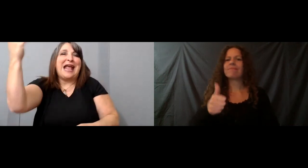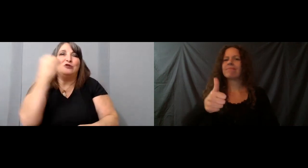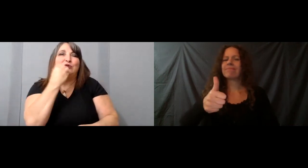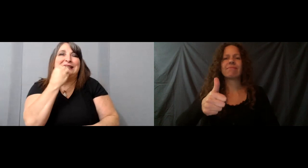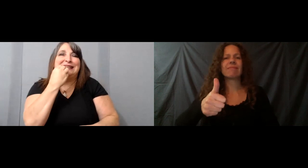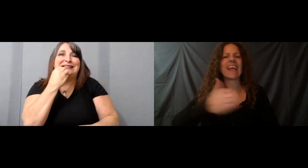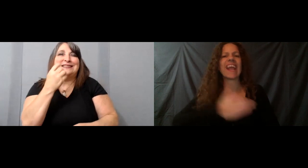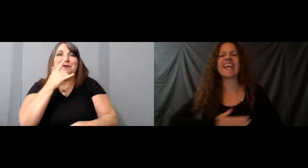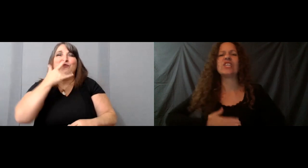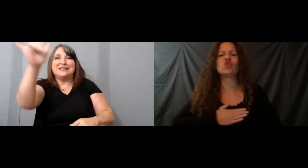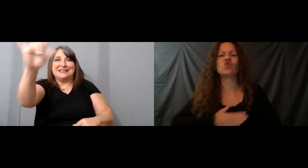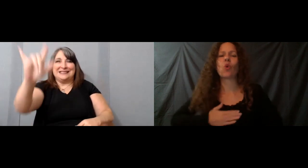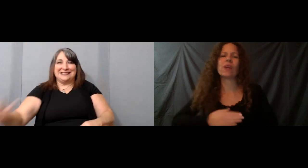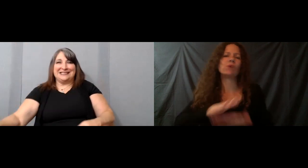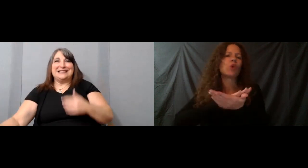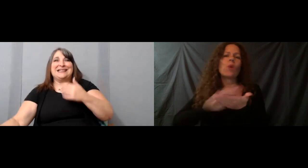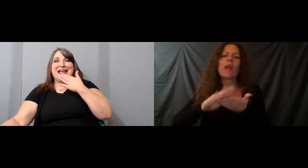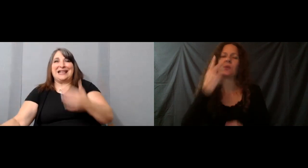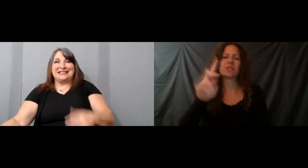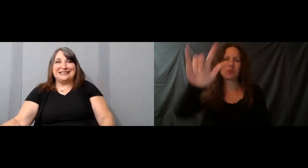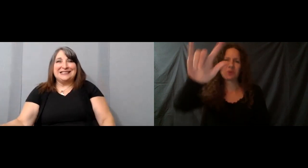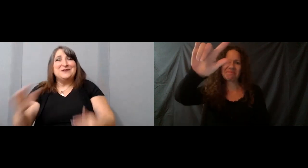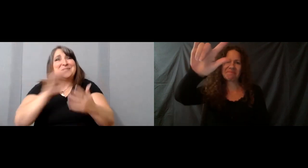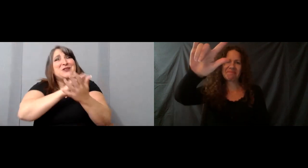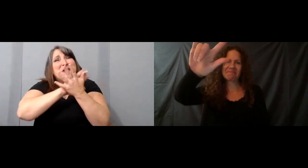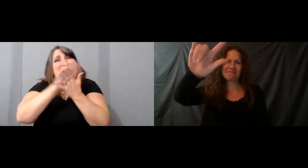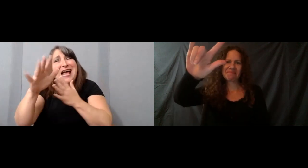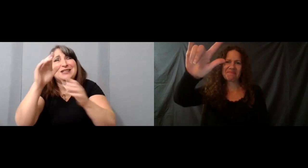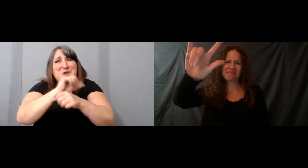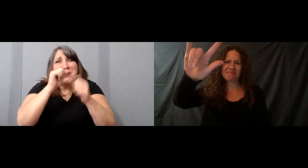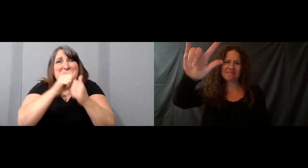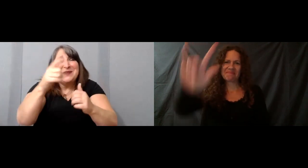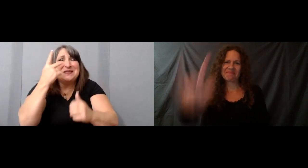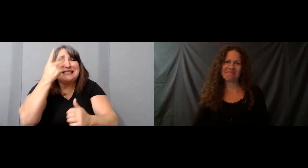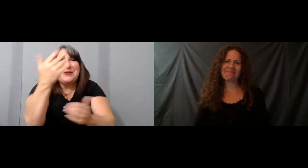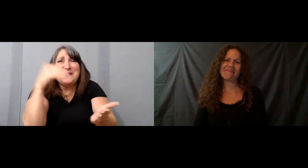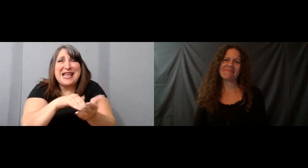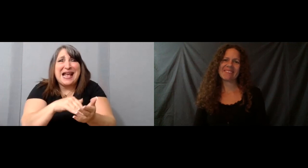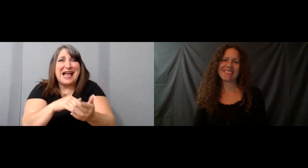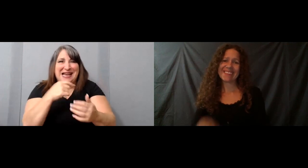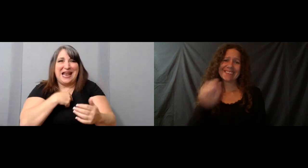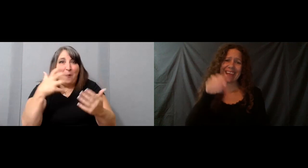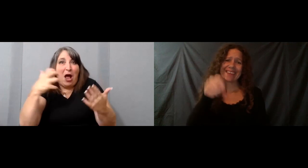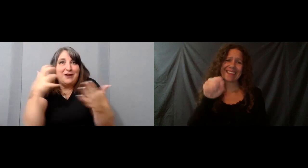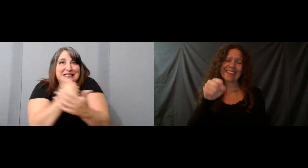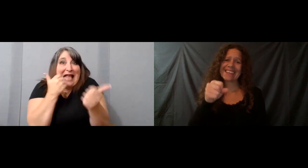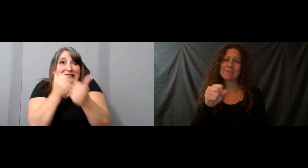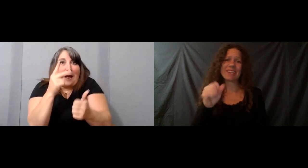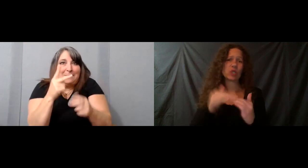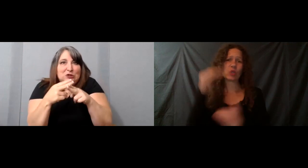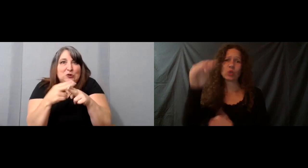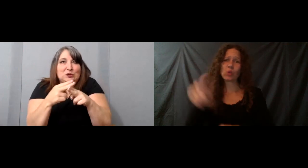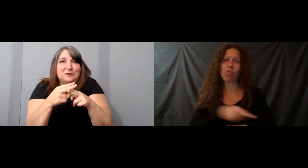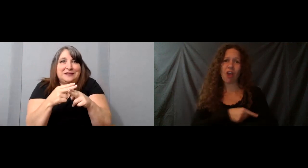can ever have, but it's all worthless treasure. True worth is only measured not by what you